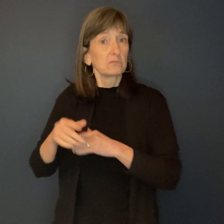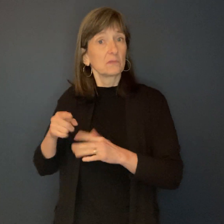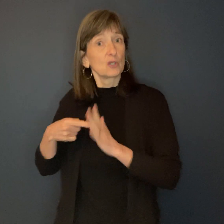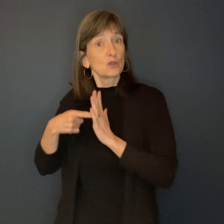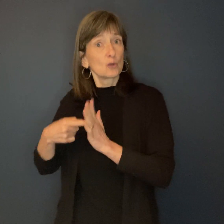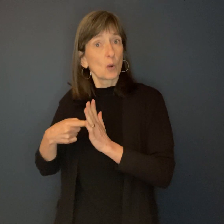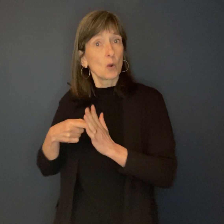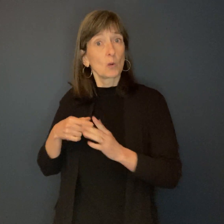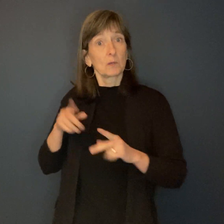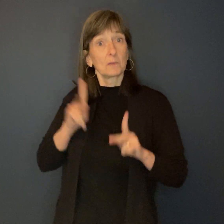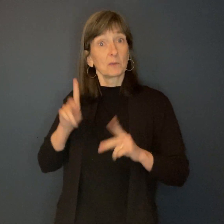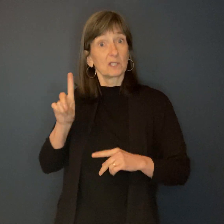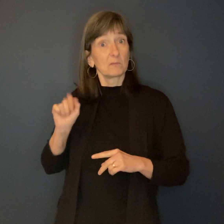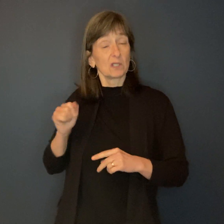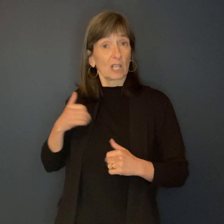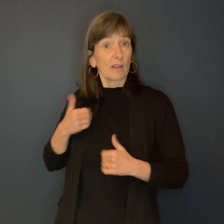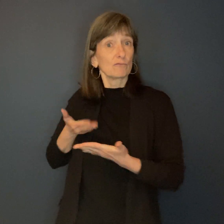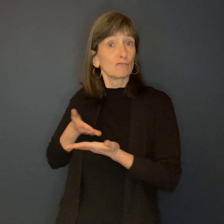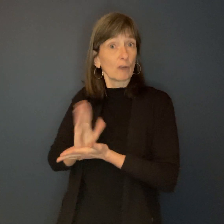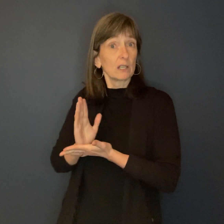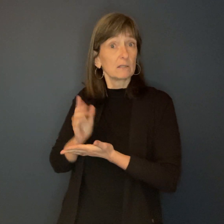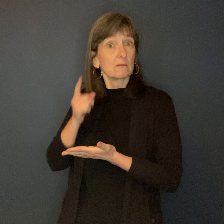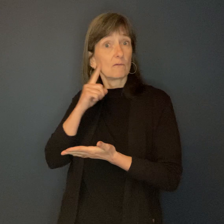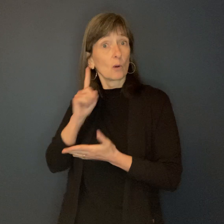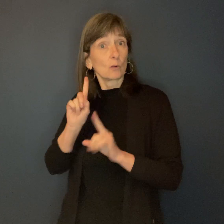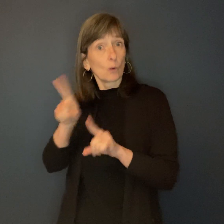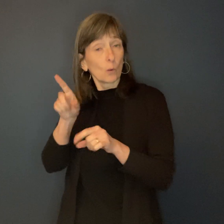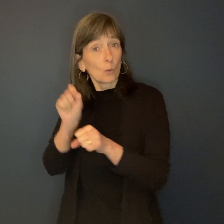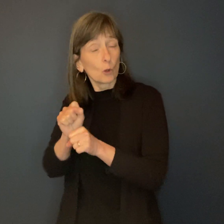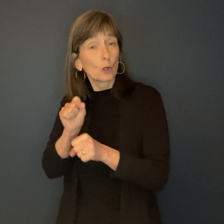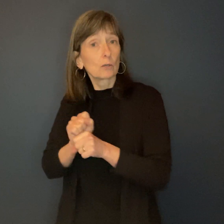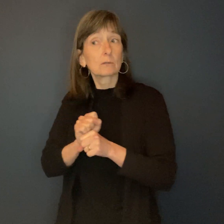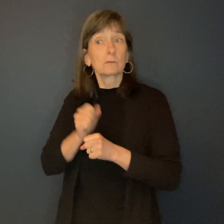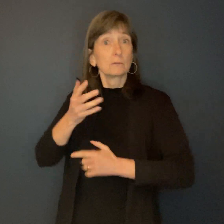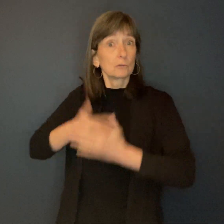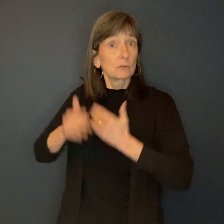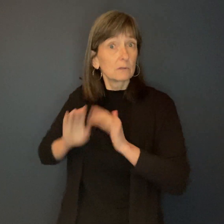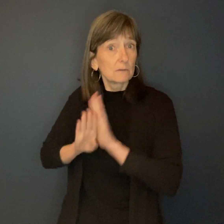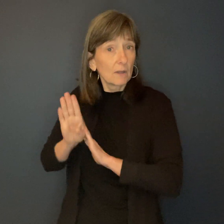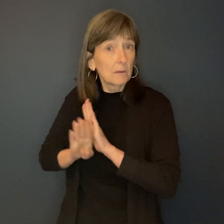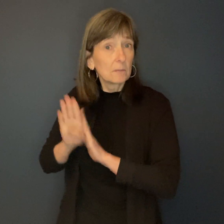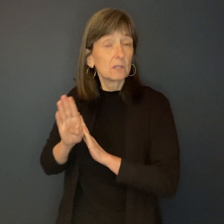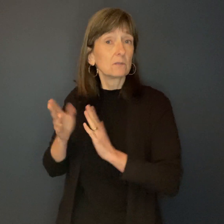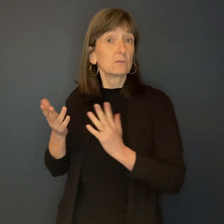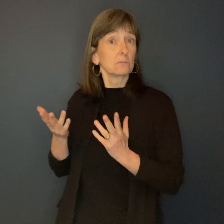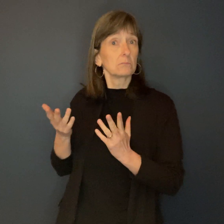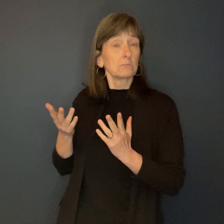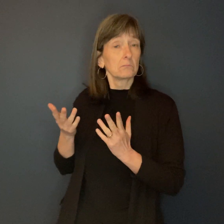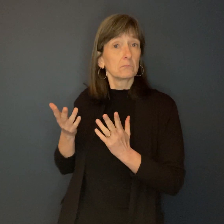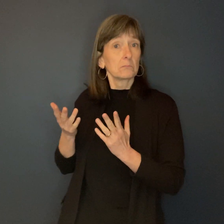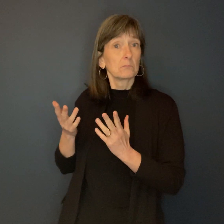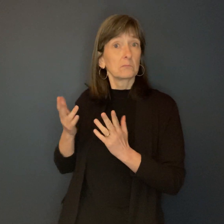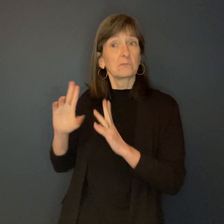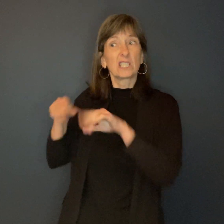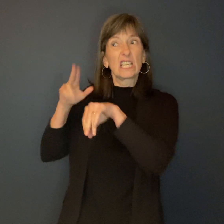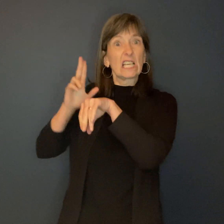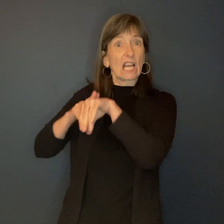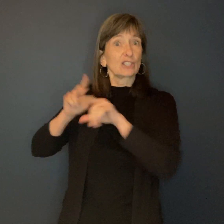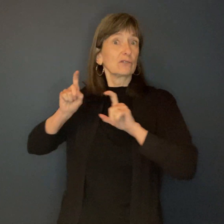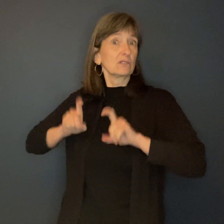for social development and also to be just widely included in the community,